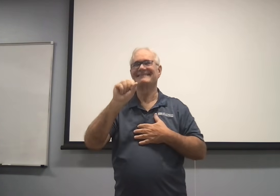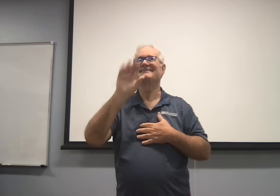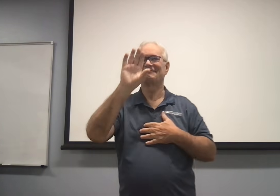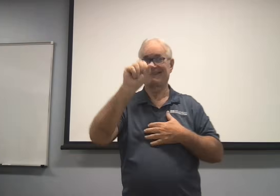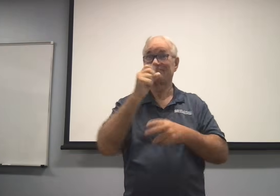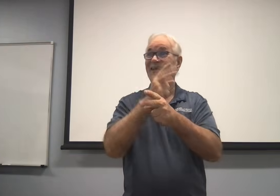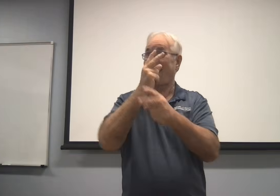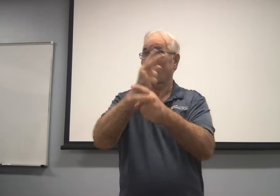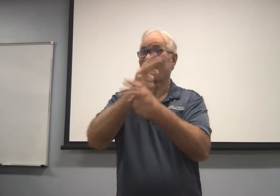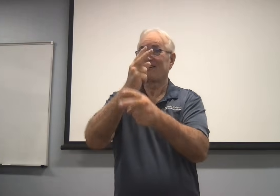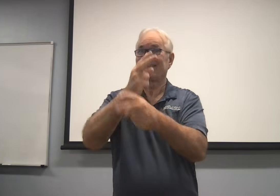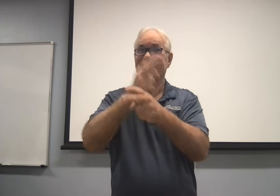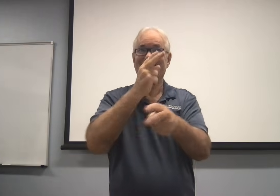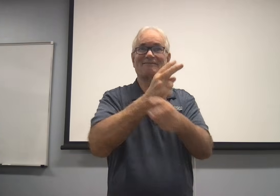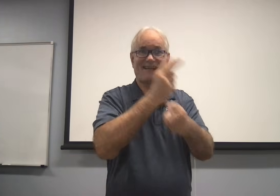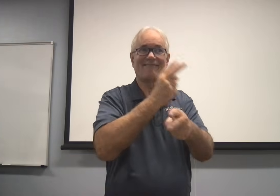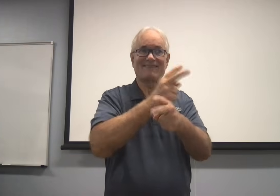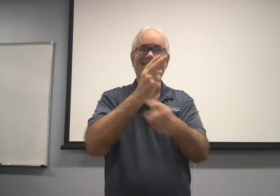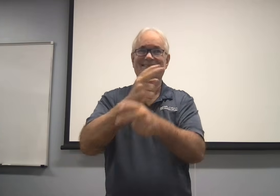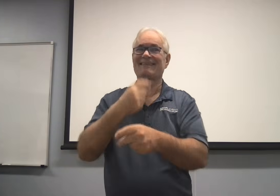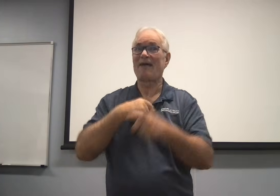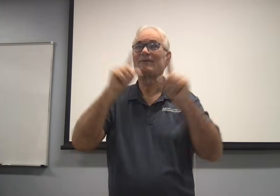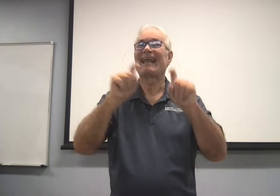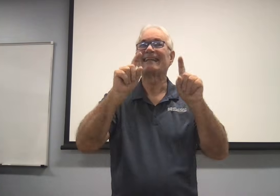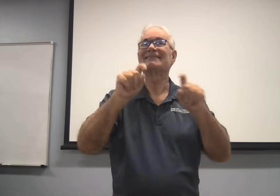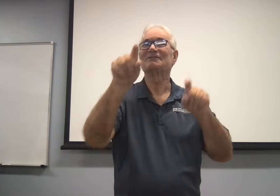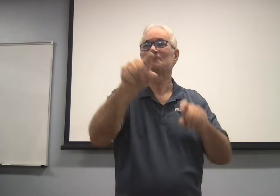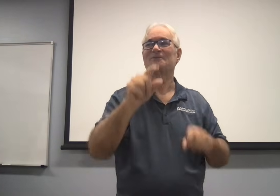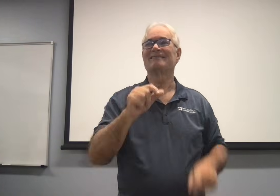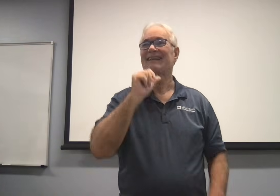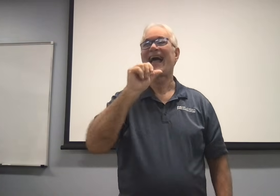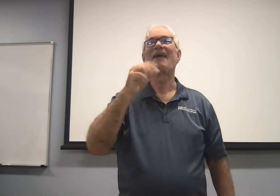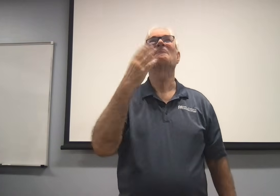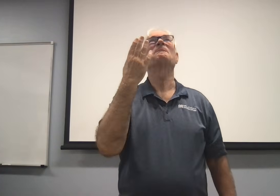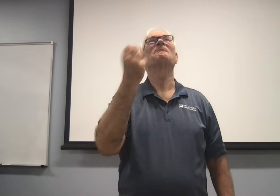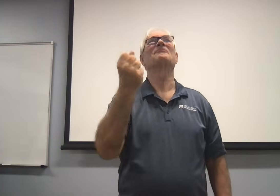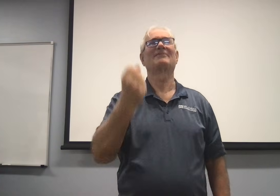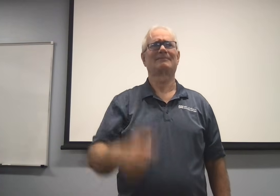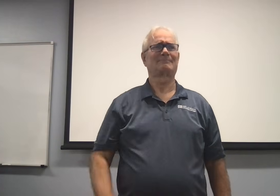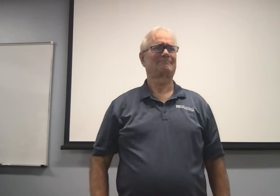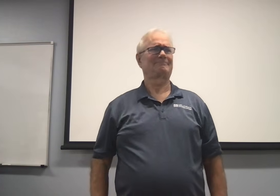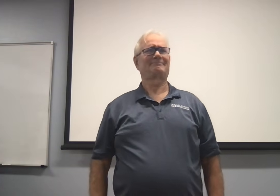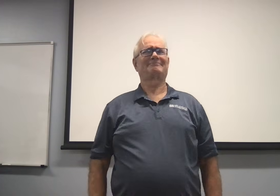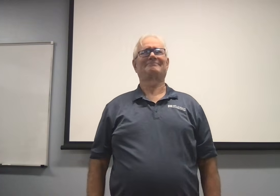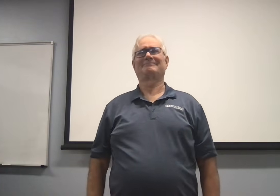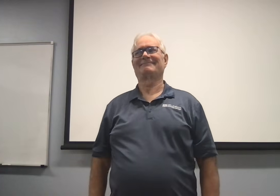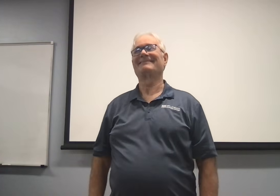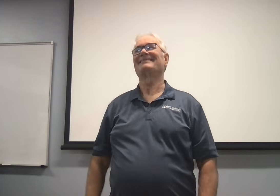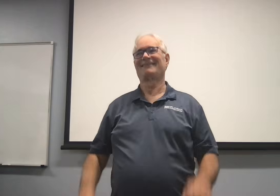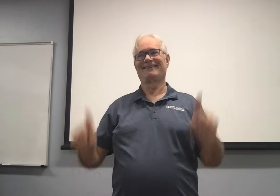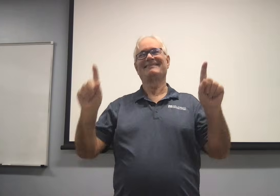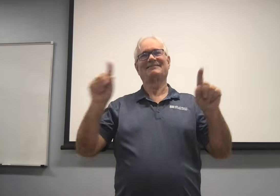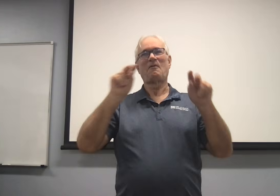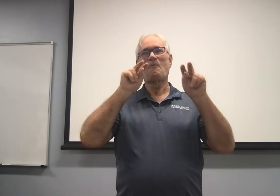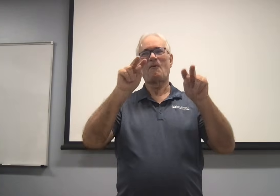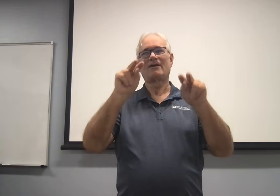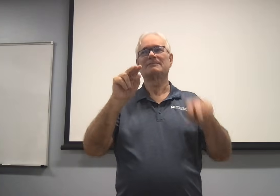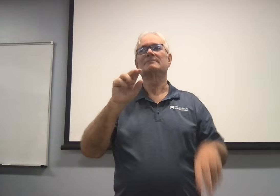Bright space, that's right. You have to be careful, I'm gonna test you. I want you to be signing it the other